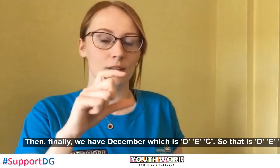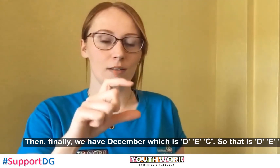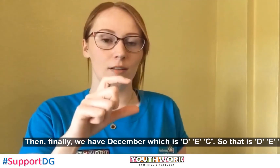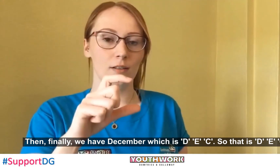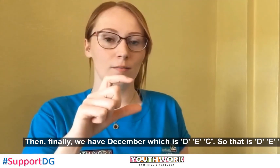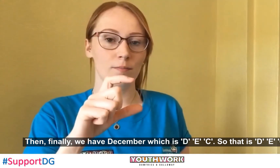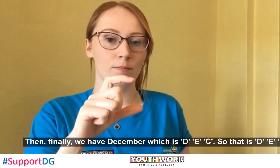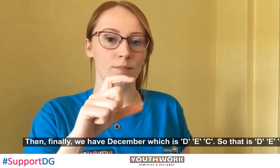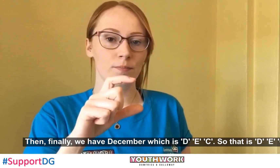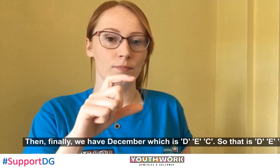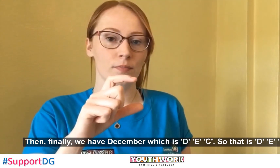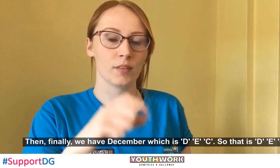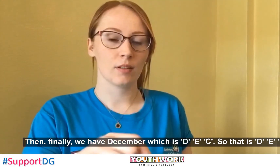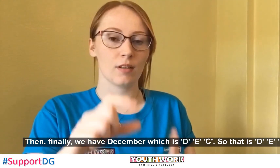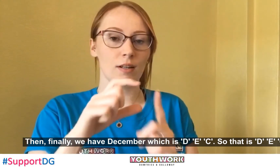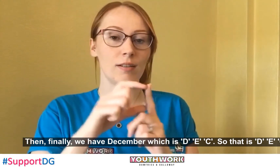D-E-C. So that's